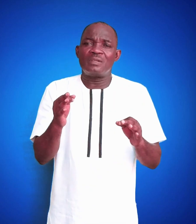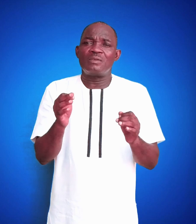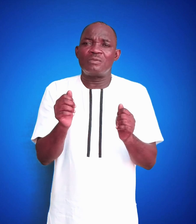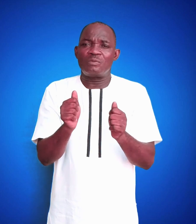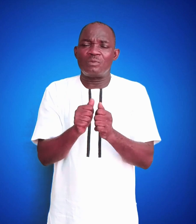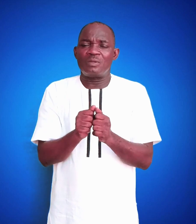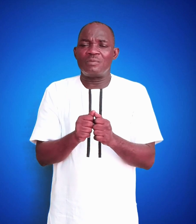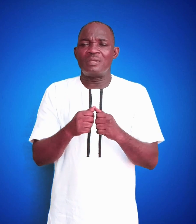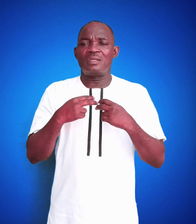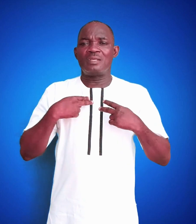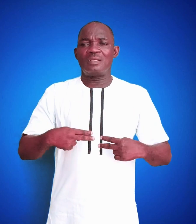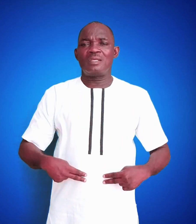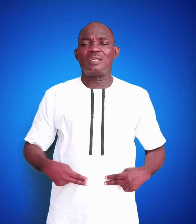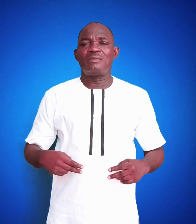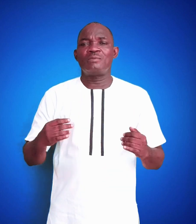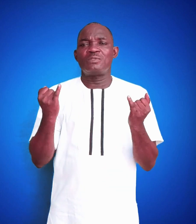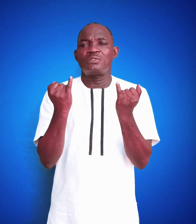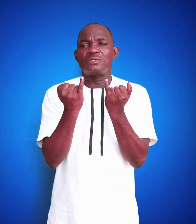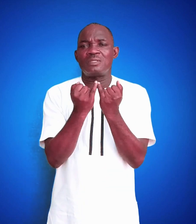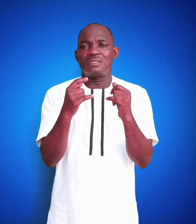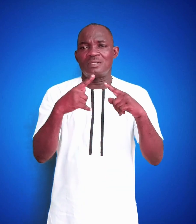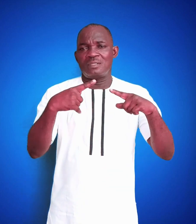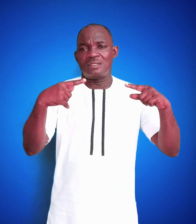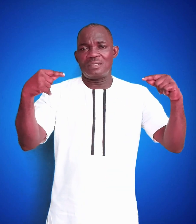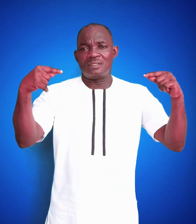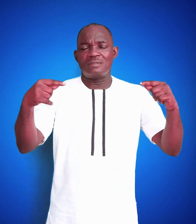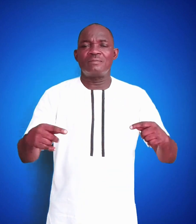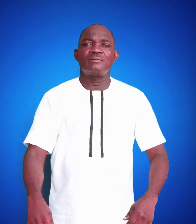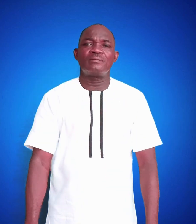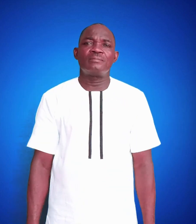an NHIS card.